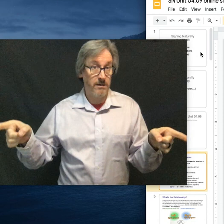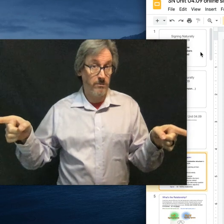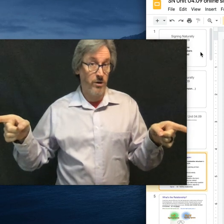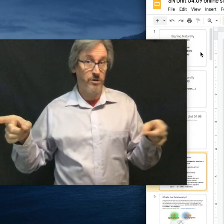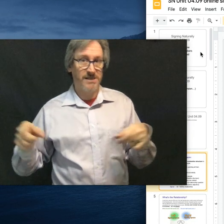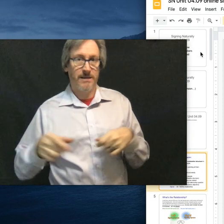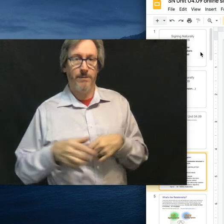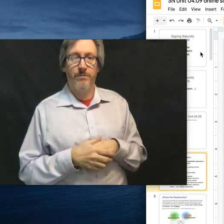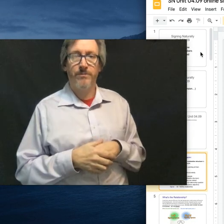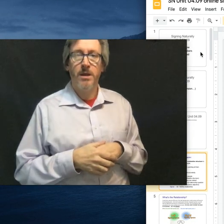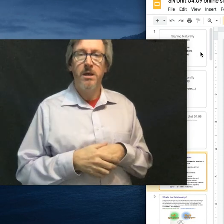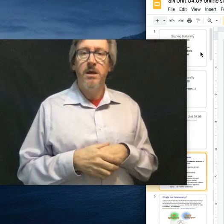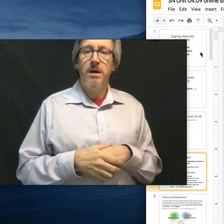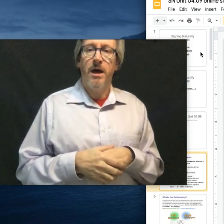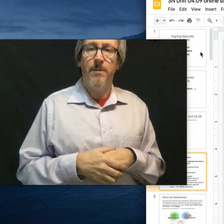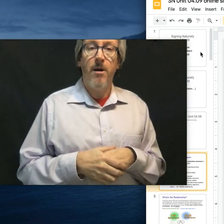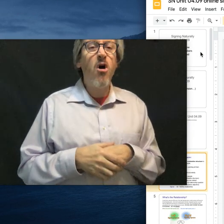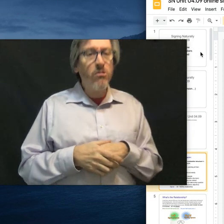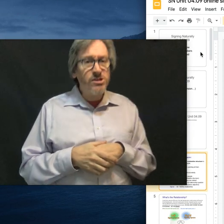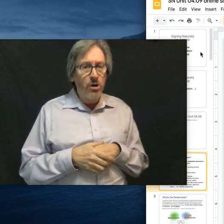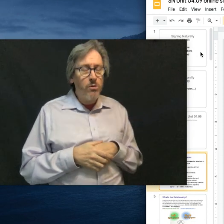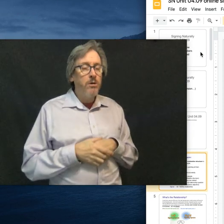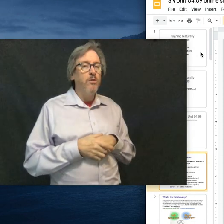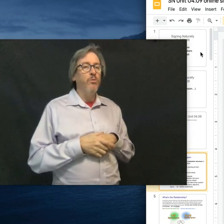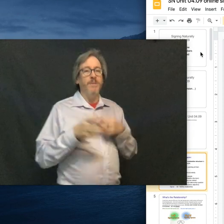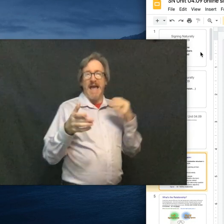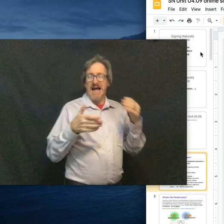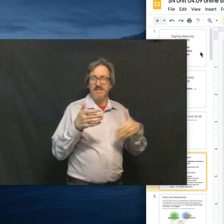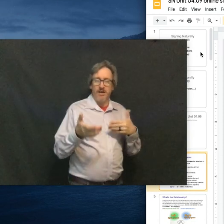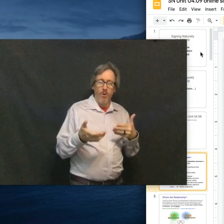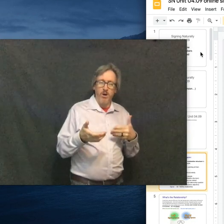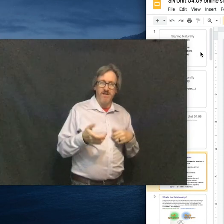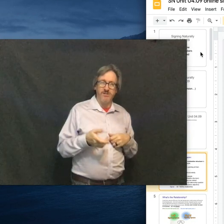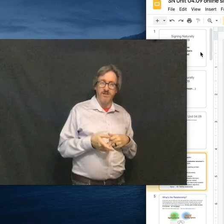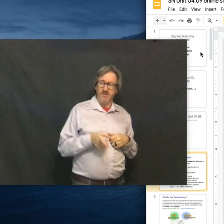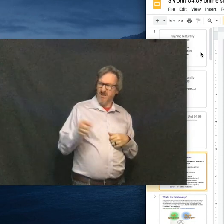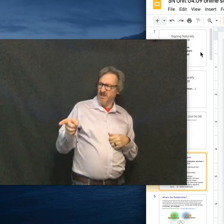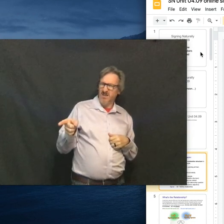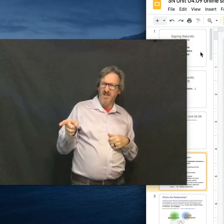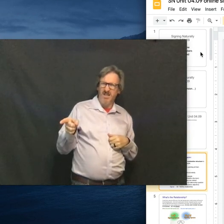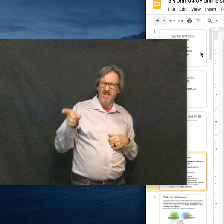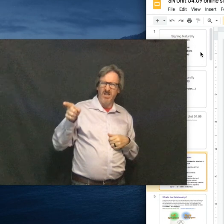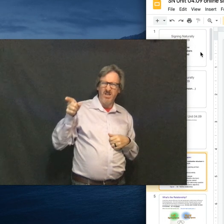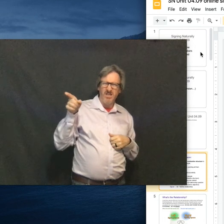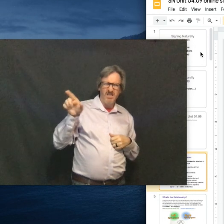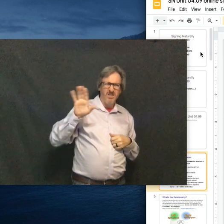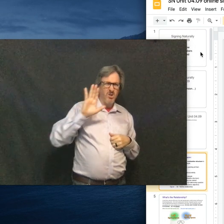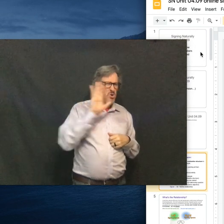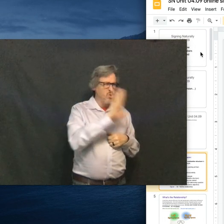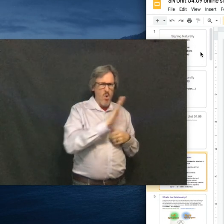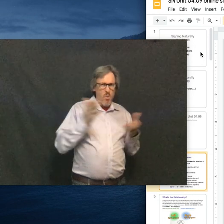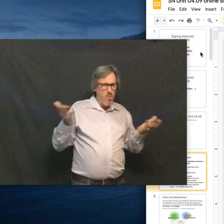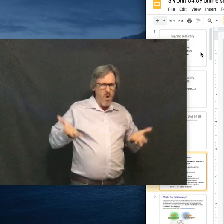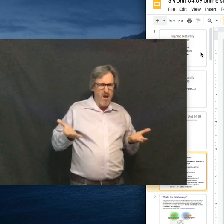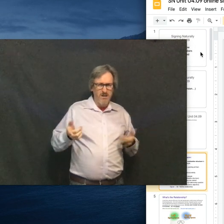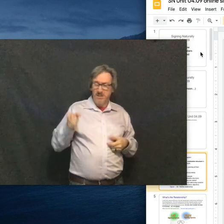consistently where you set them up. Also, we'll be asking what questions?